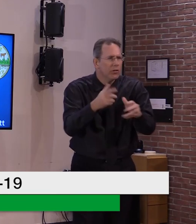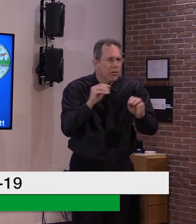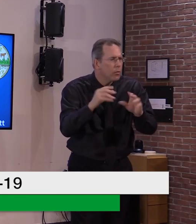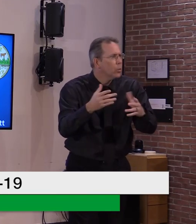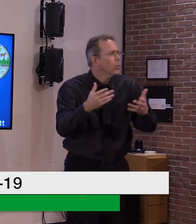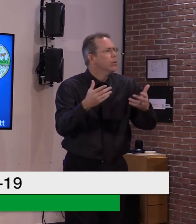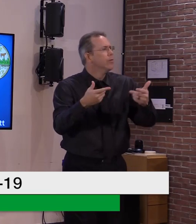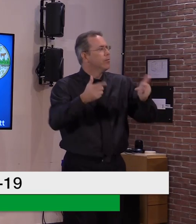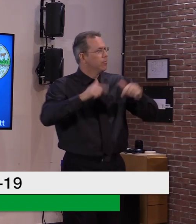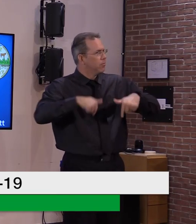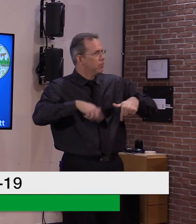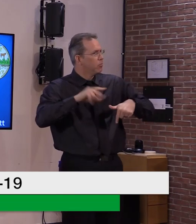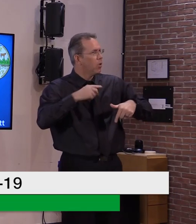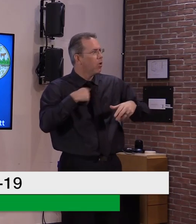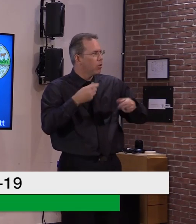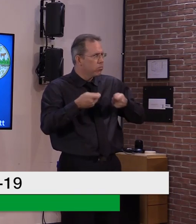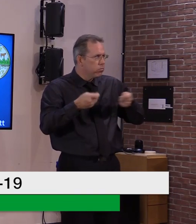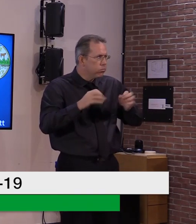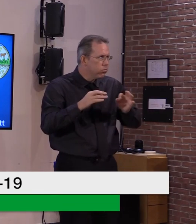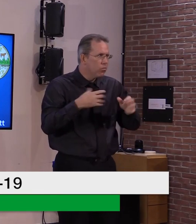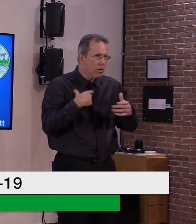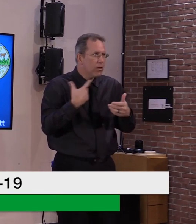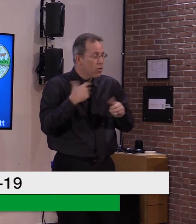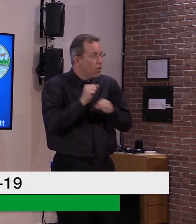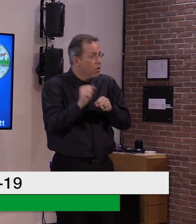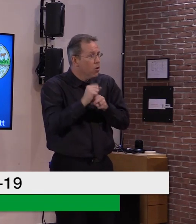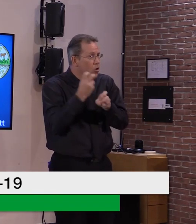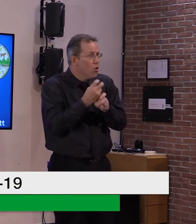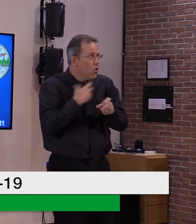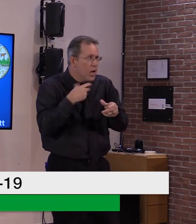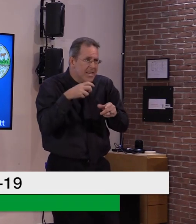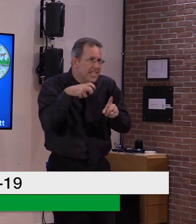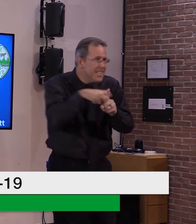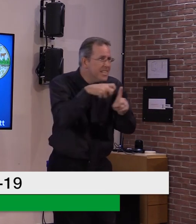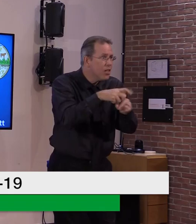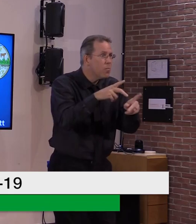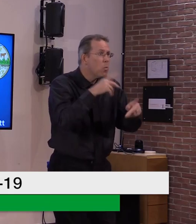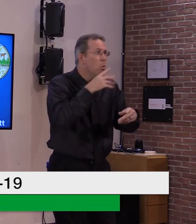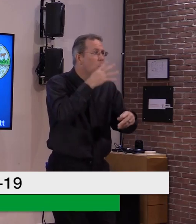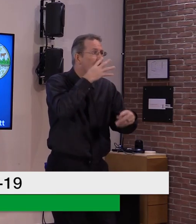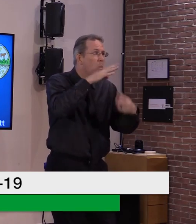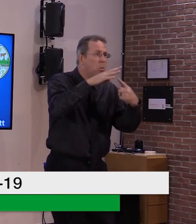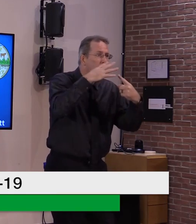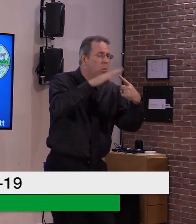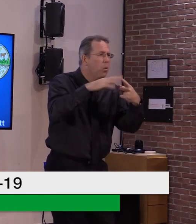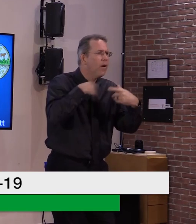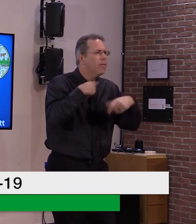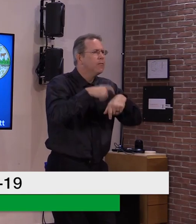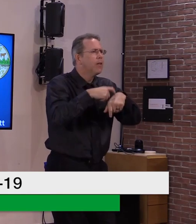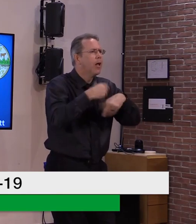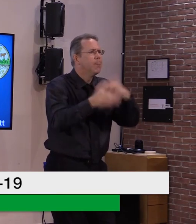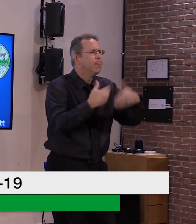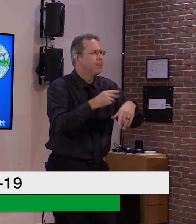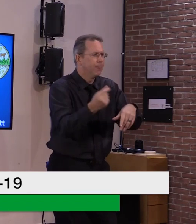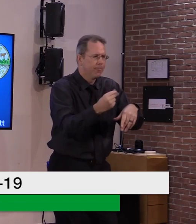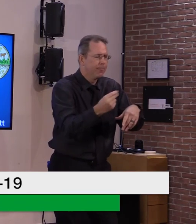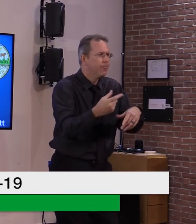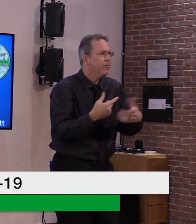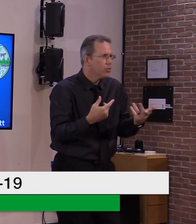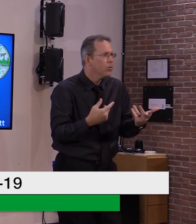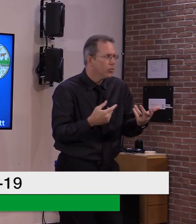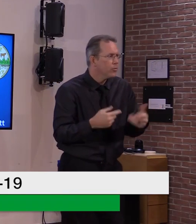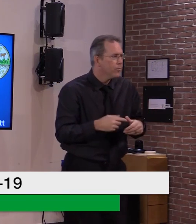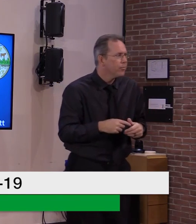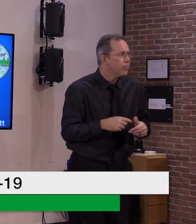prioritization scheme to address the contact tracing needs that they have and